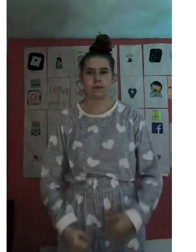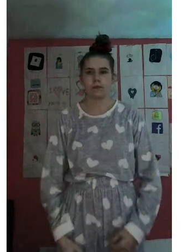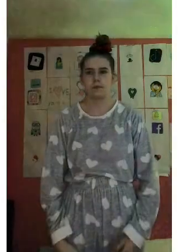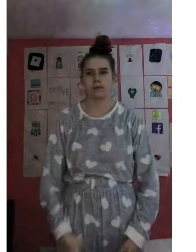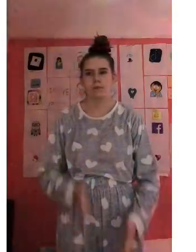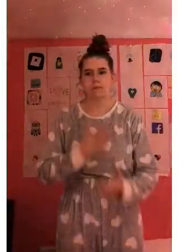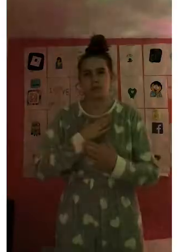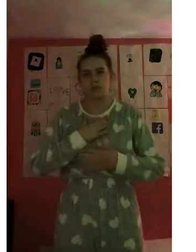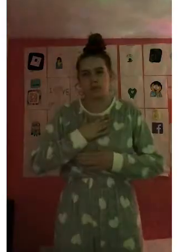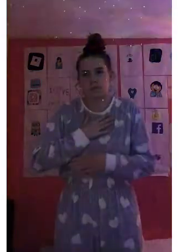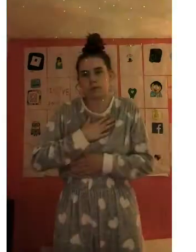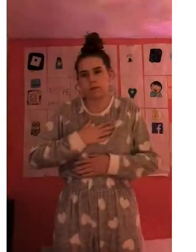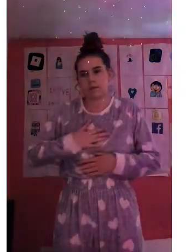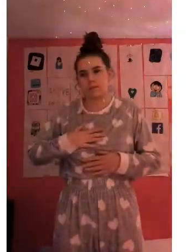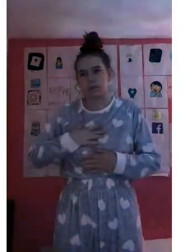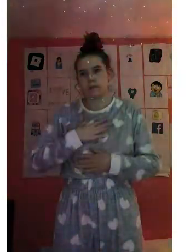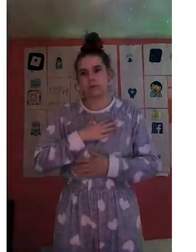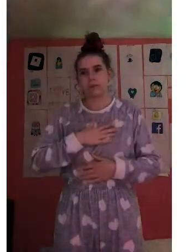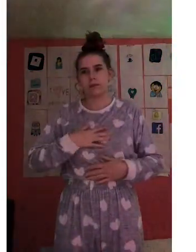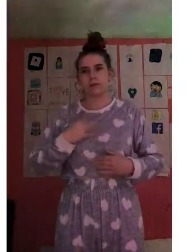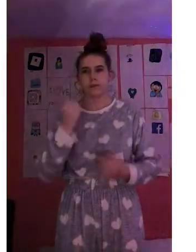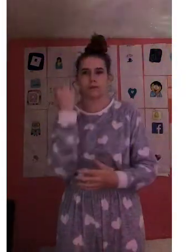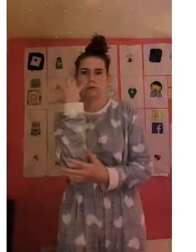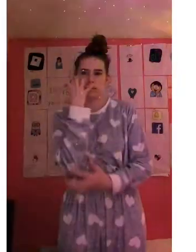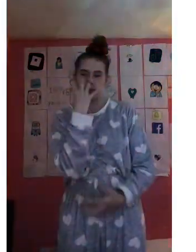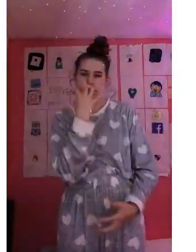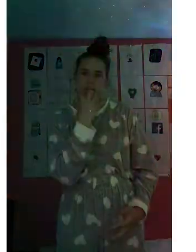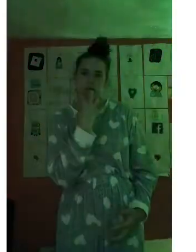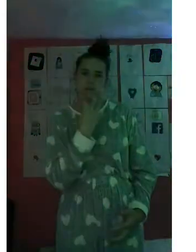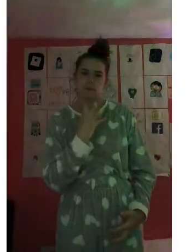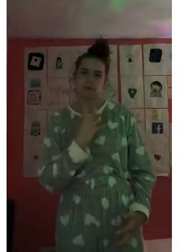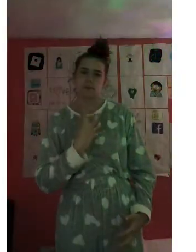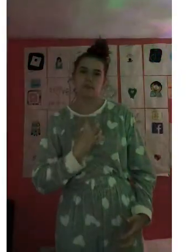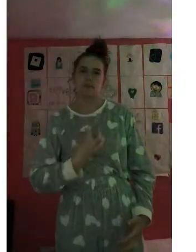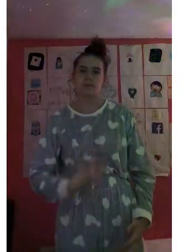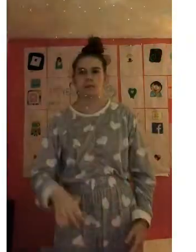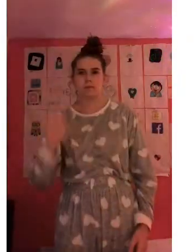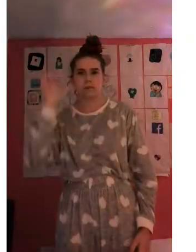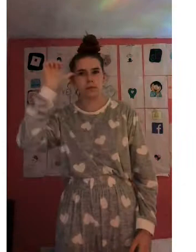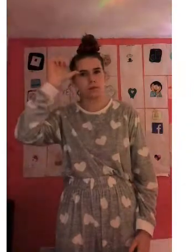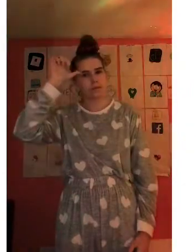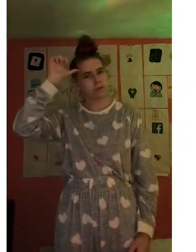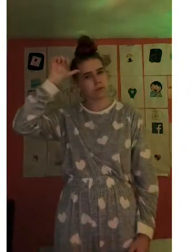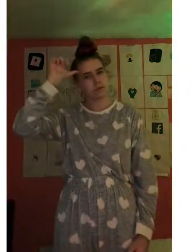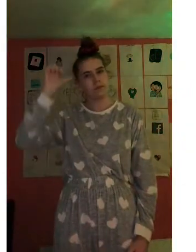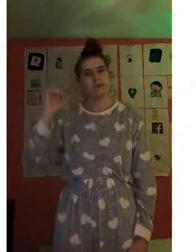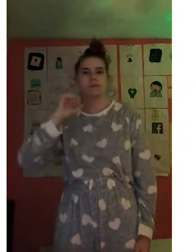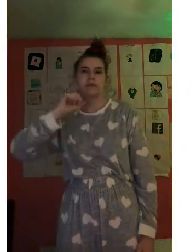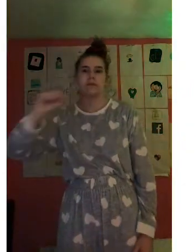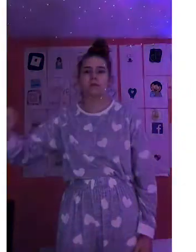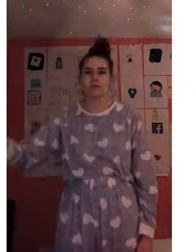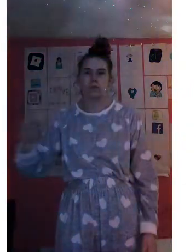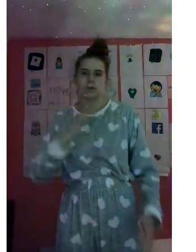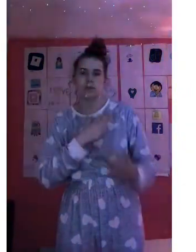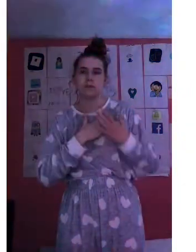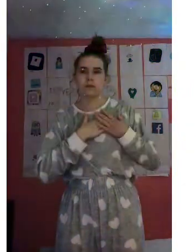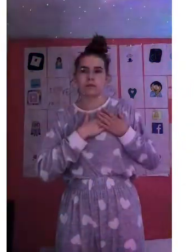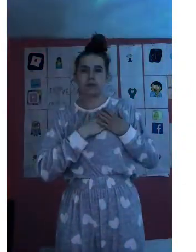Oh, I'm in pieces, it's tearing me up But I know a heart that's broke is a